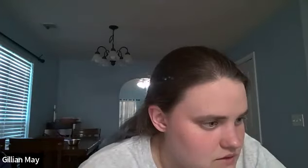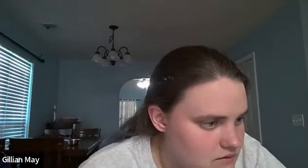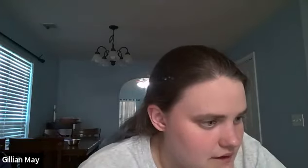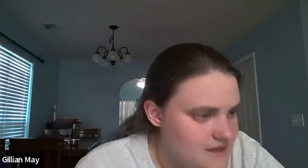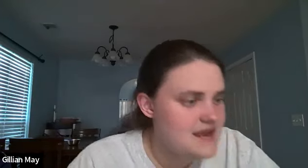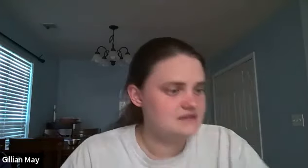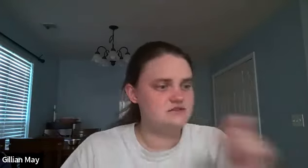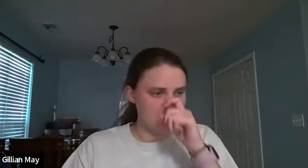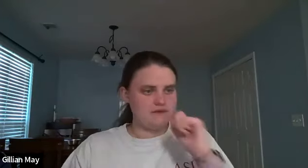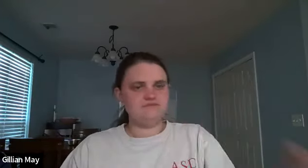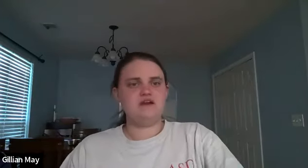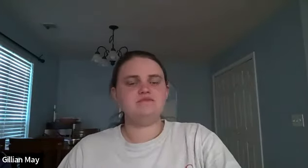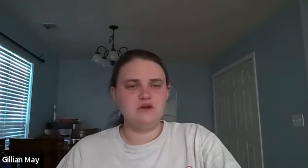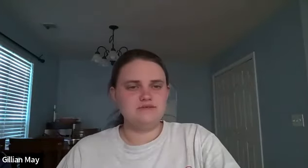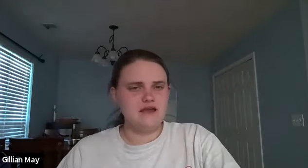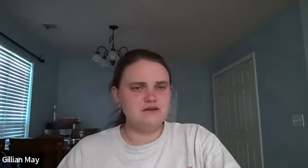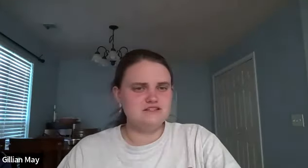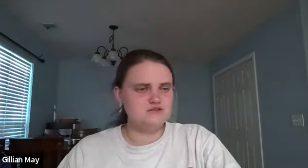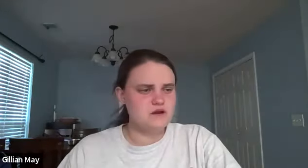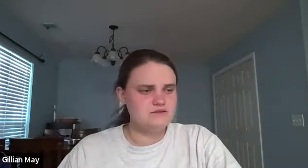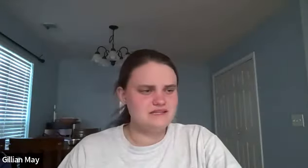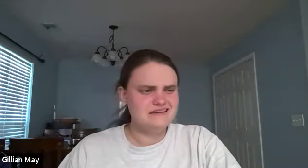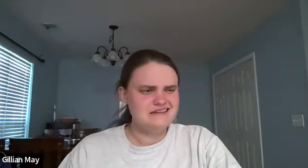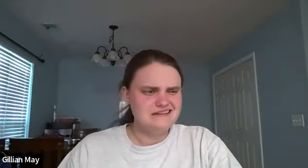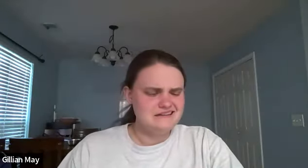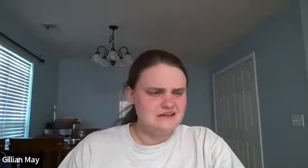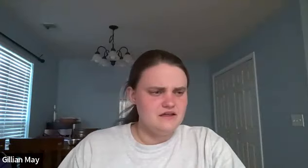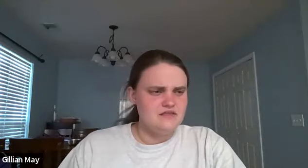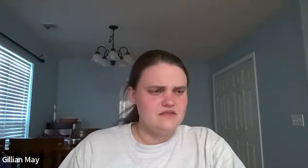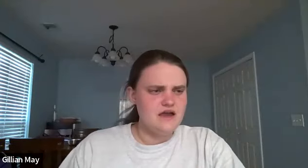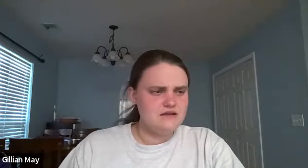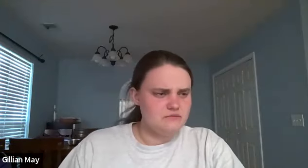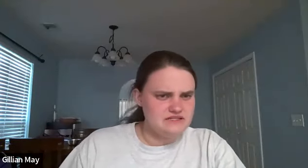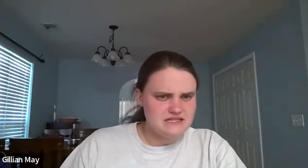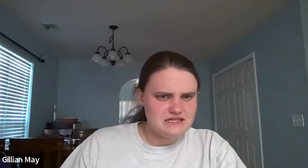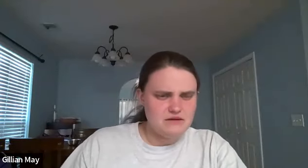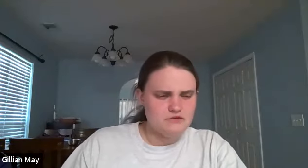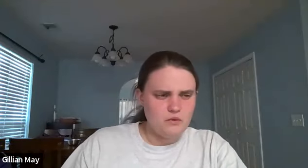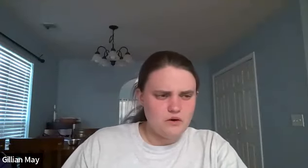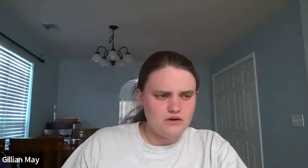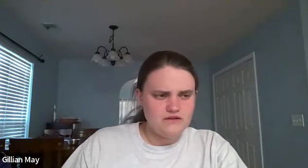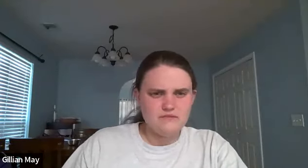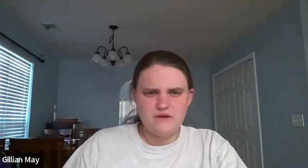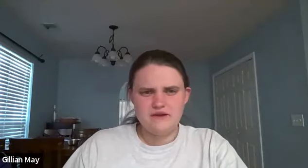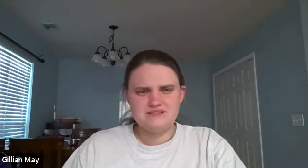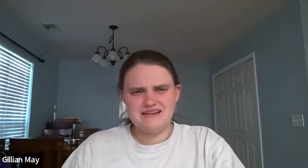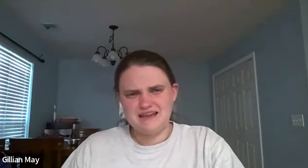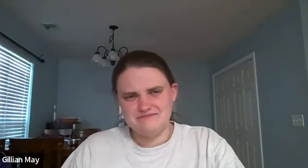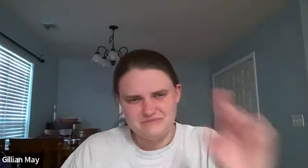All right, the next one, I'm sorry, I was counting because there was one I was like, that we did before, and then one that was like, the